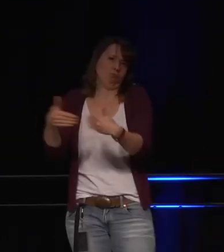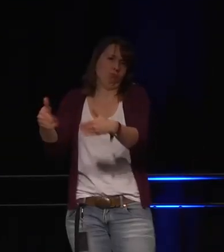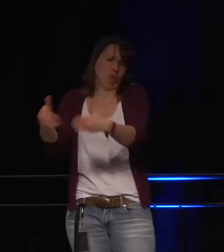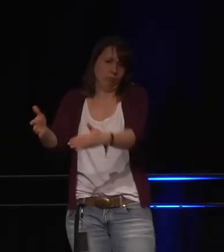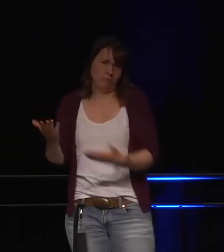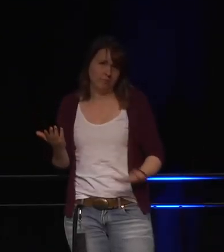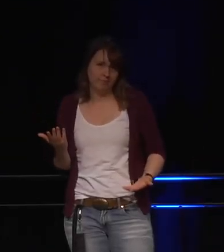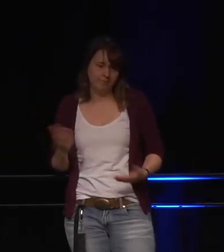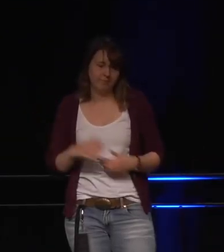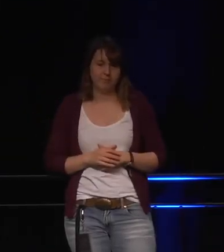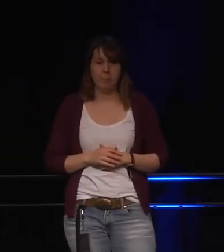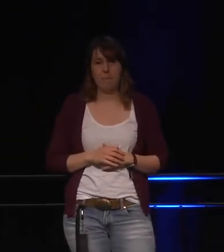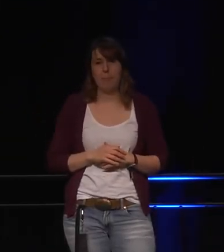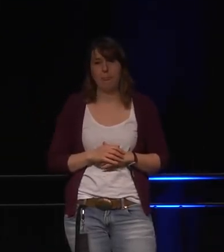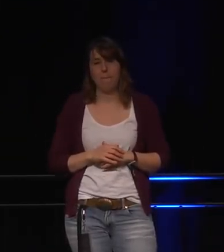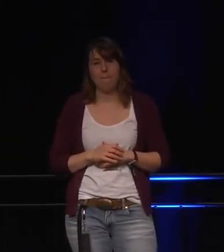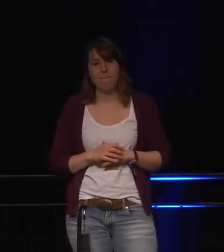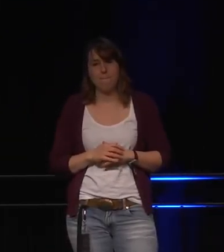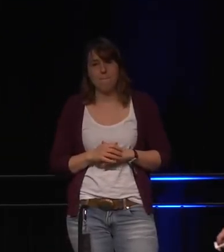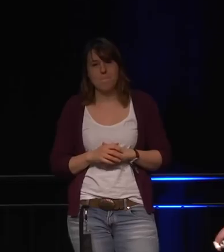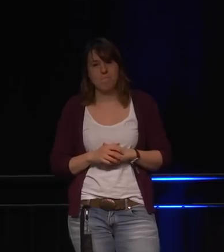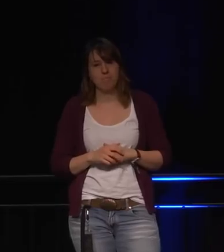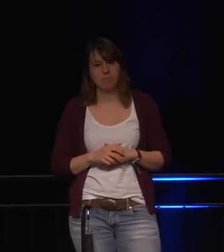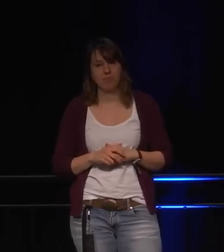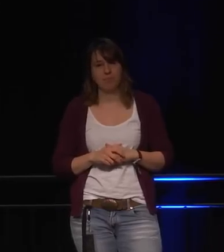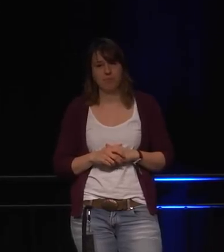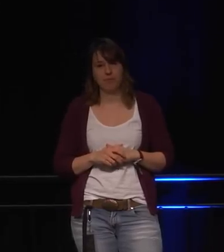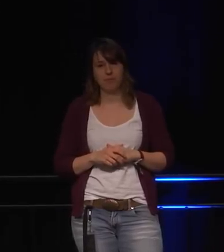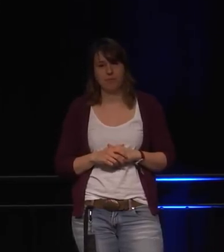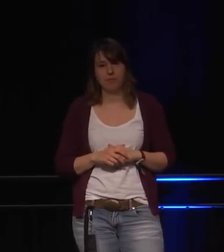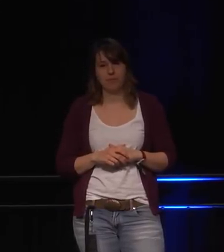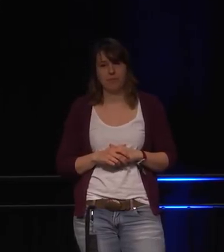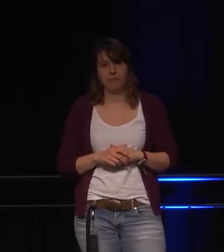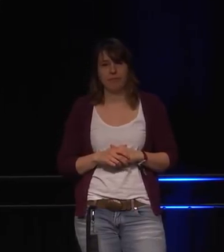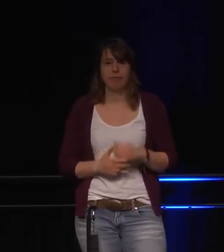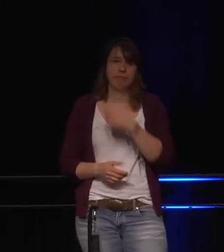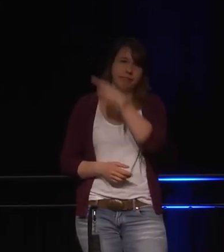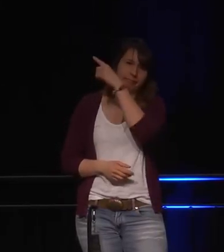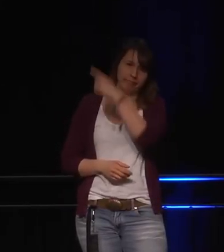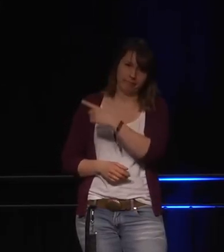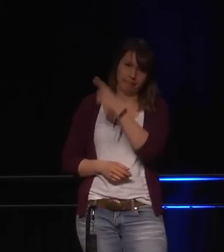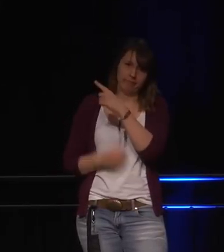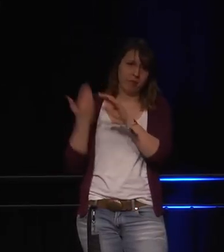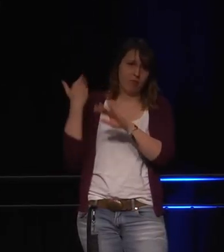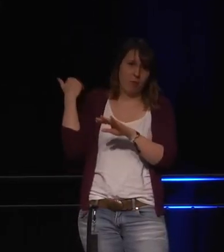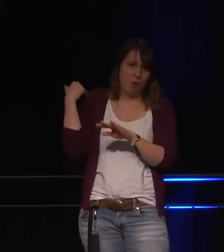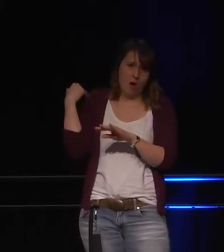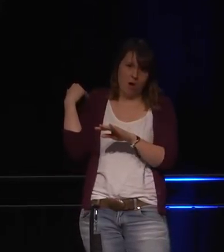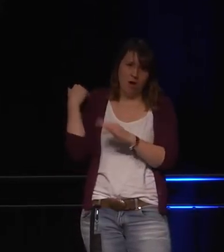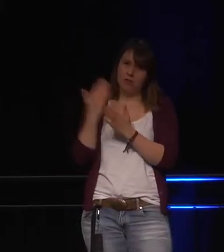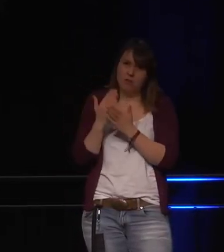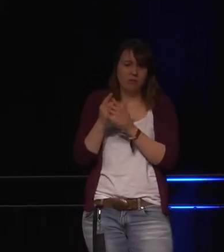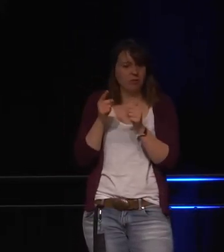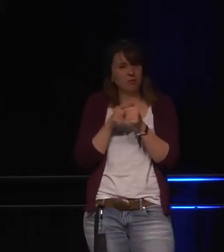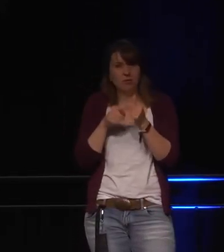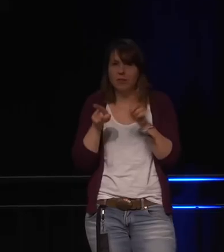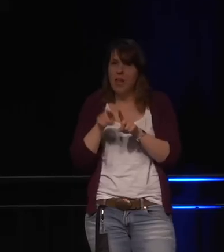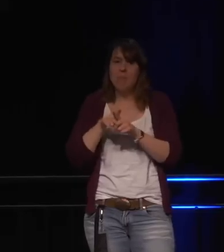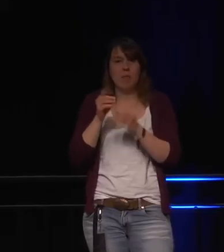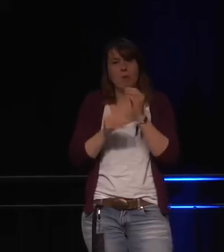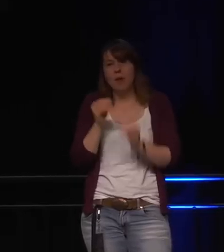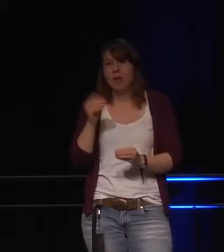So, there are all kinds of problems we already know from the past, hard-coded passwords, unsecure